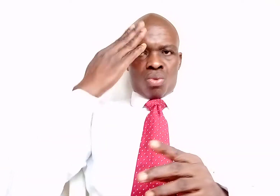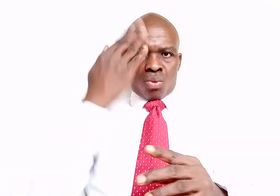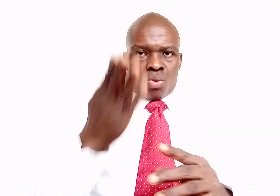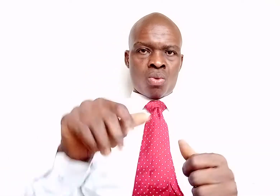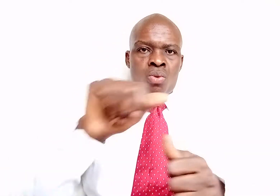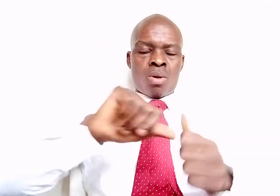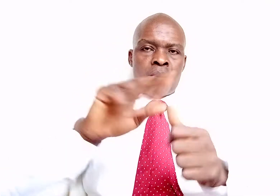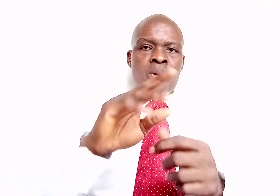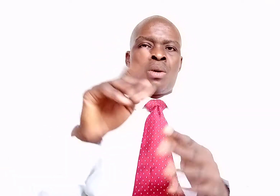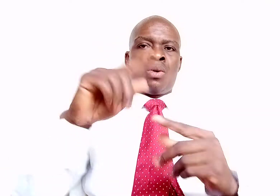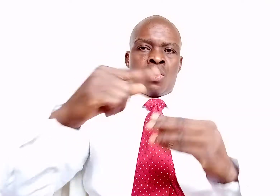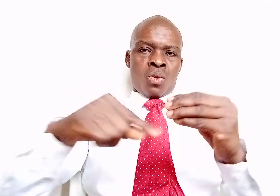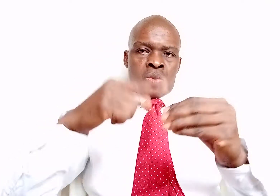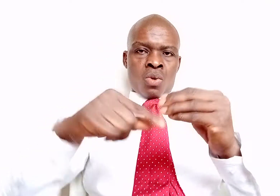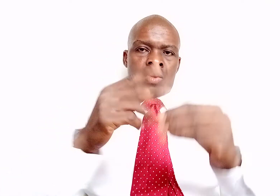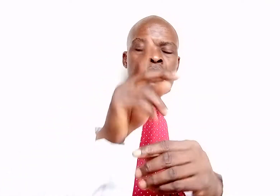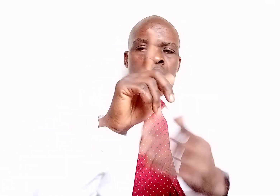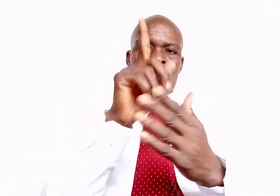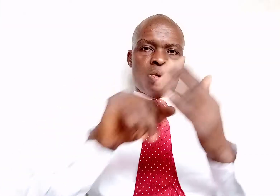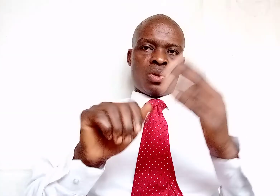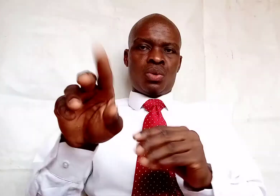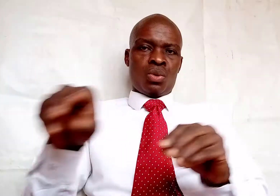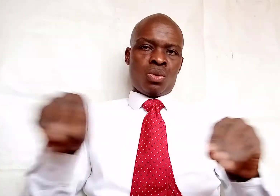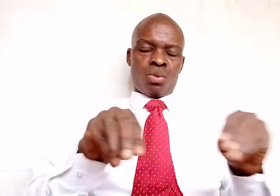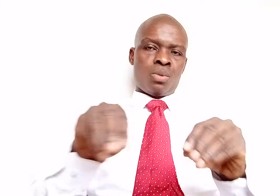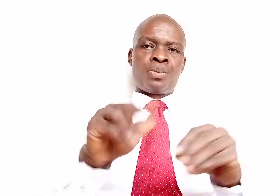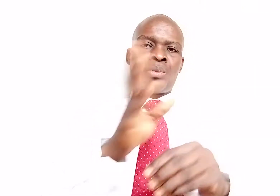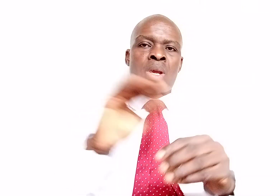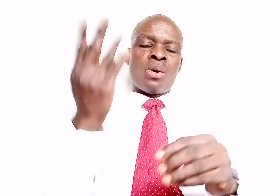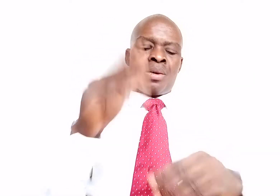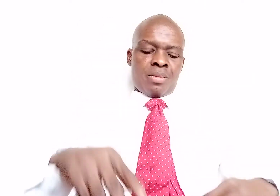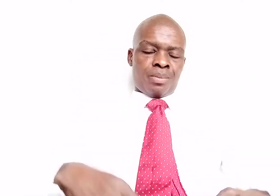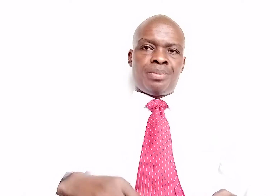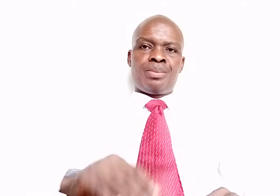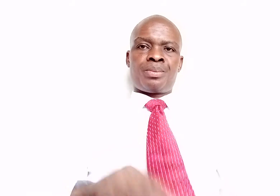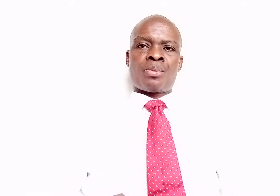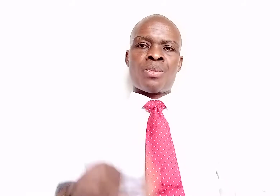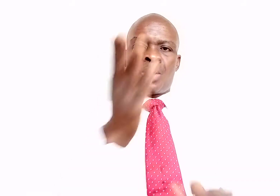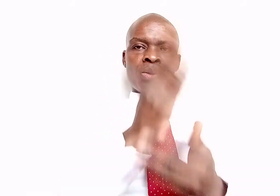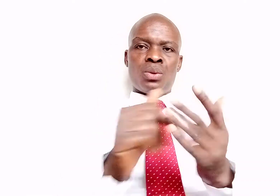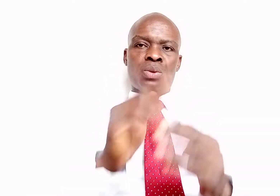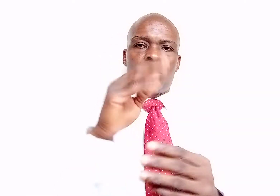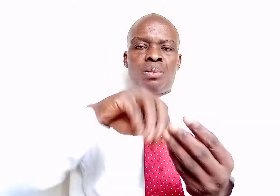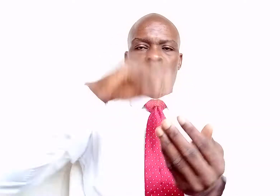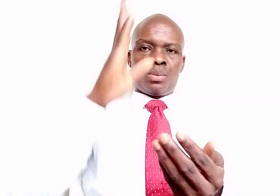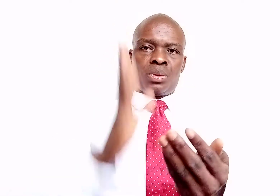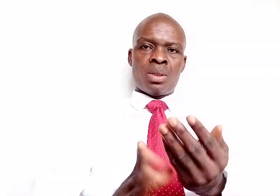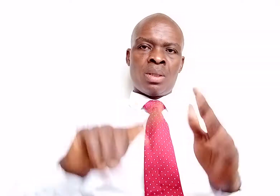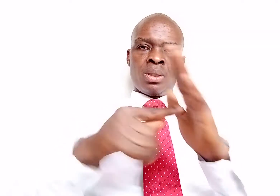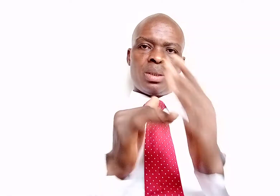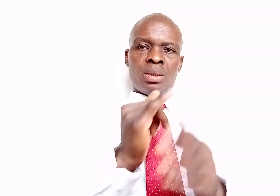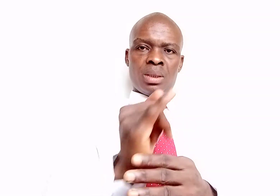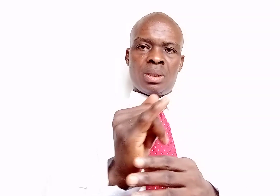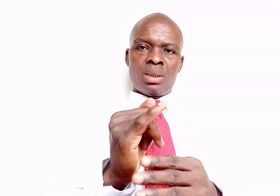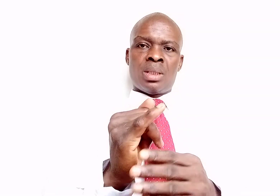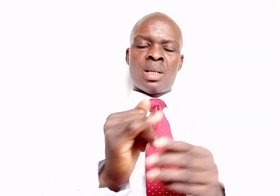what you need and need not to do. However, to some students, this is like a riddle that needs to be